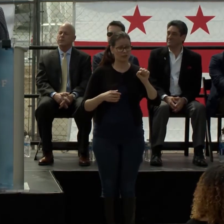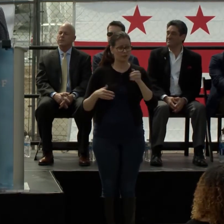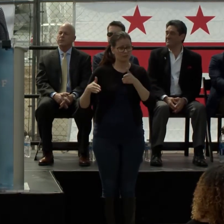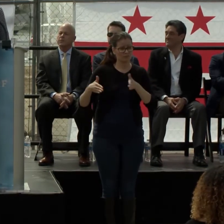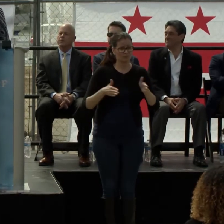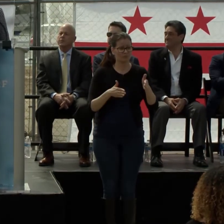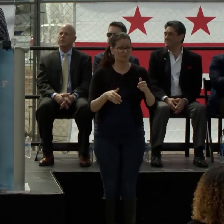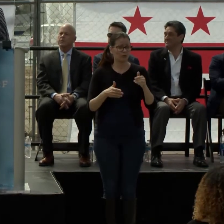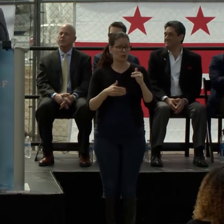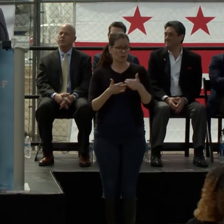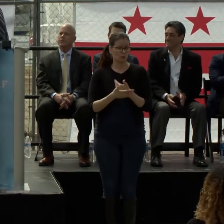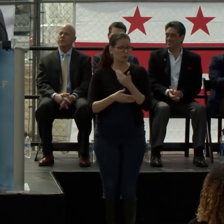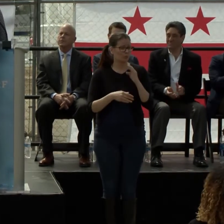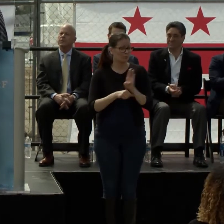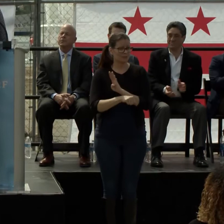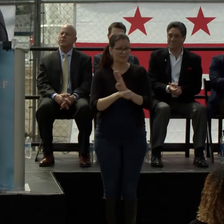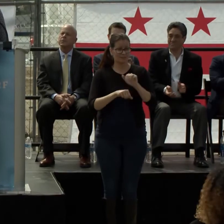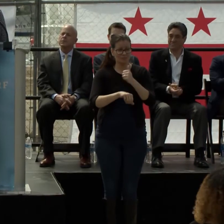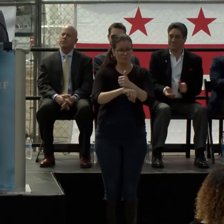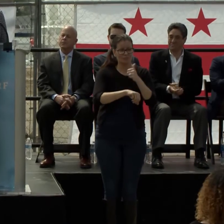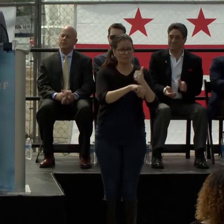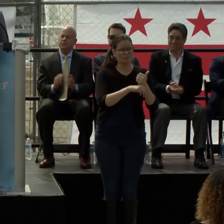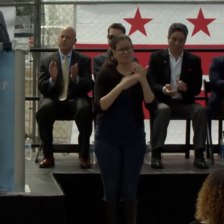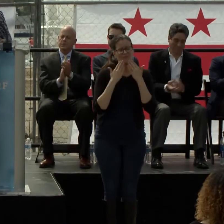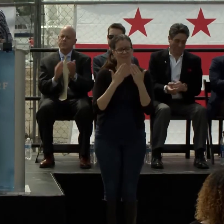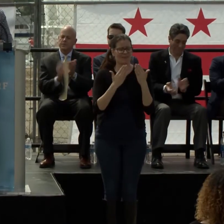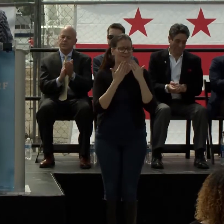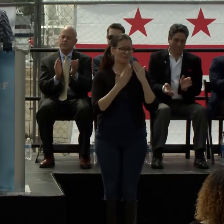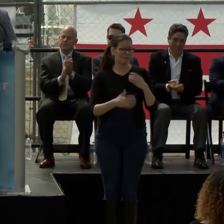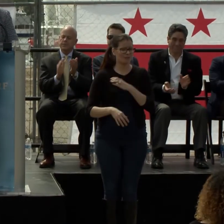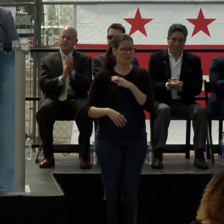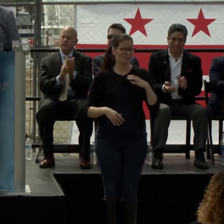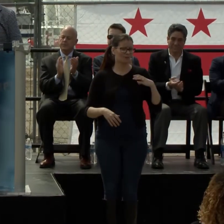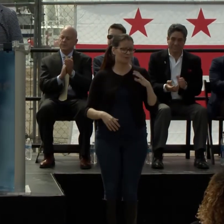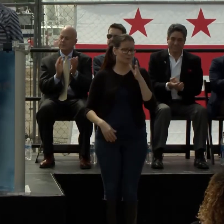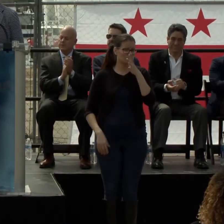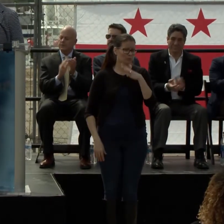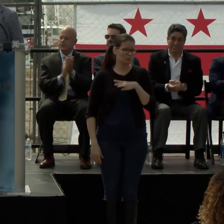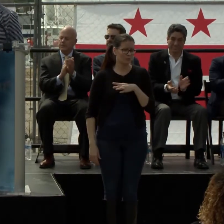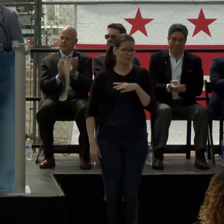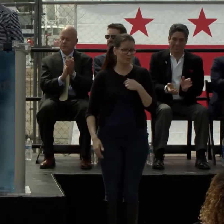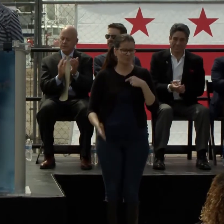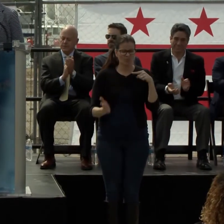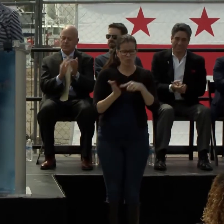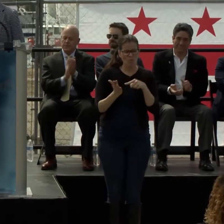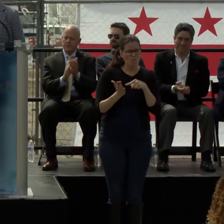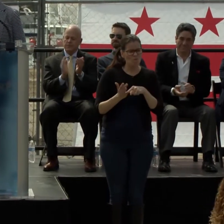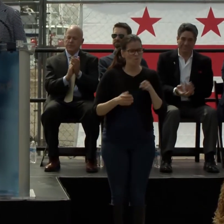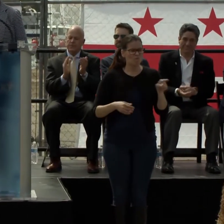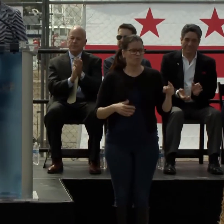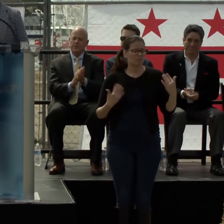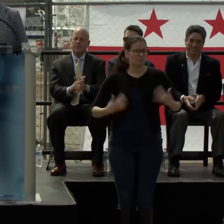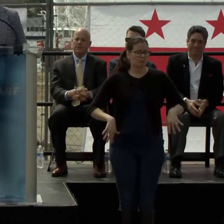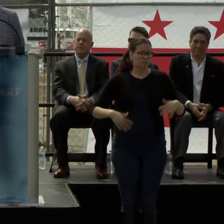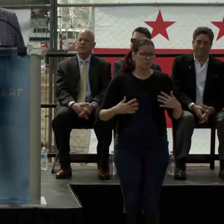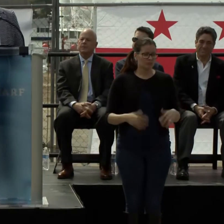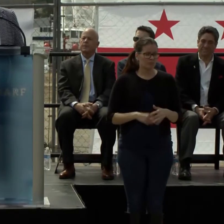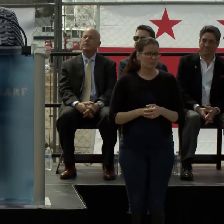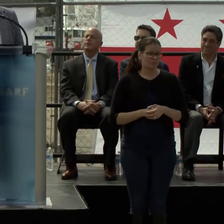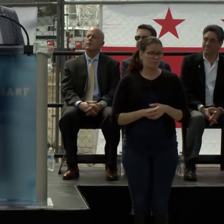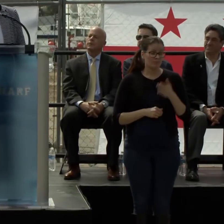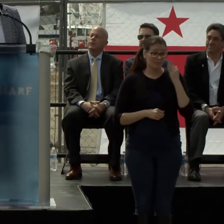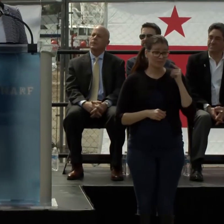Norton. I think we owe her a tremendous debt. In having been able to reclaim